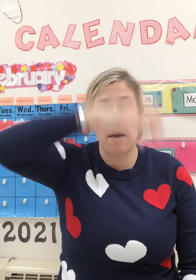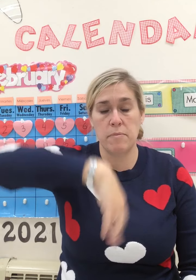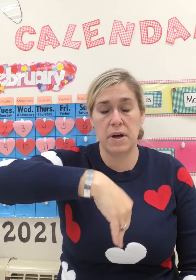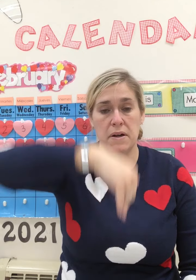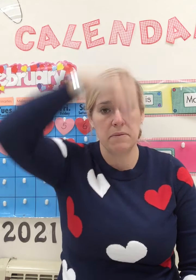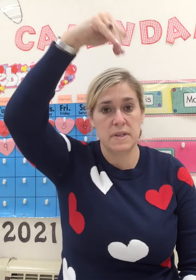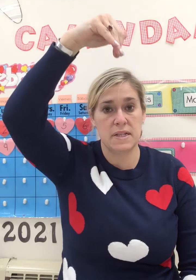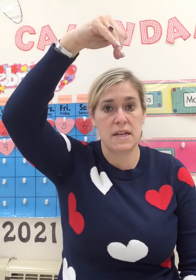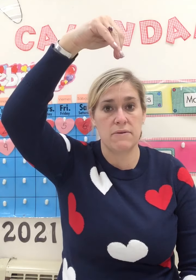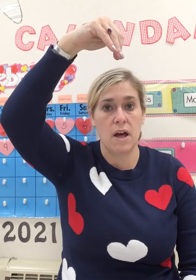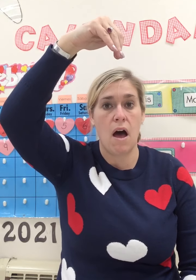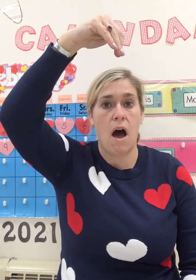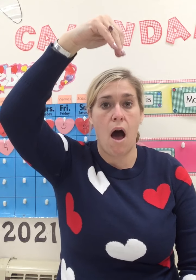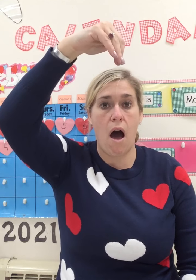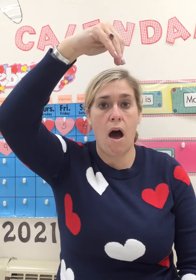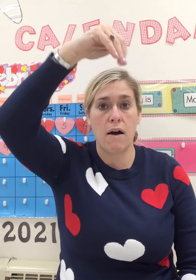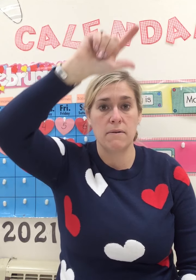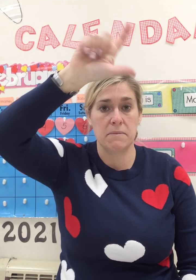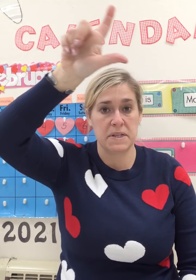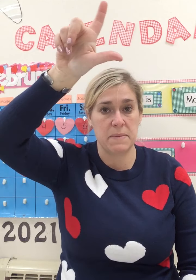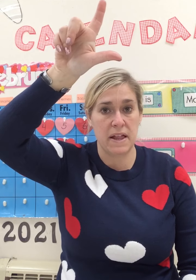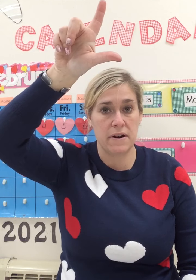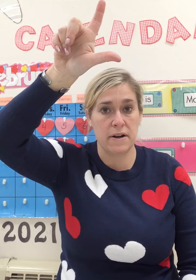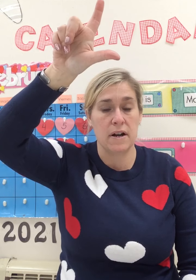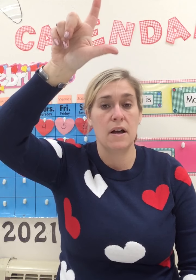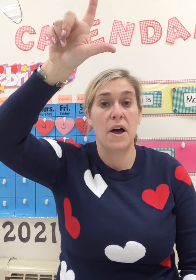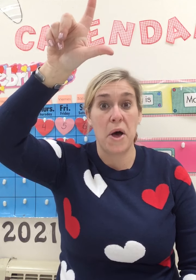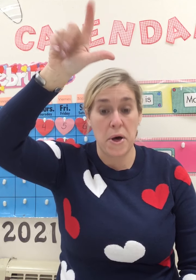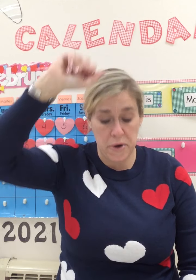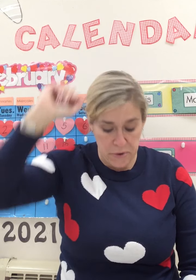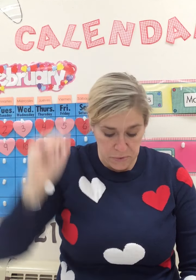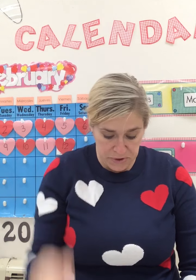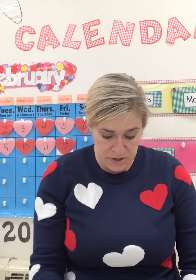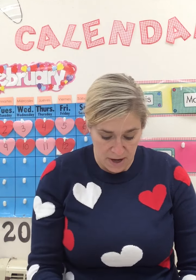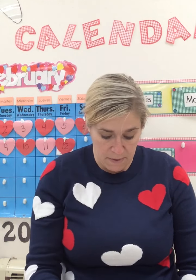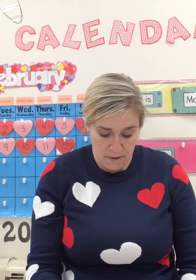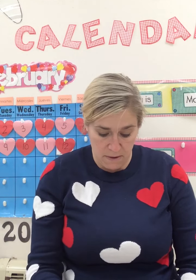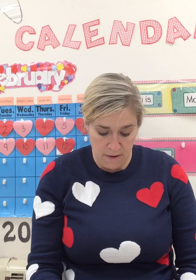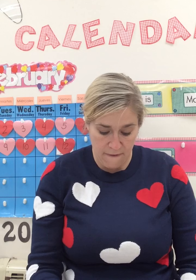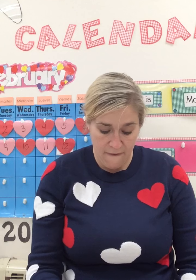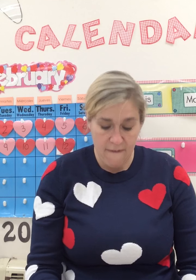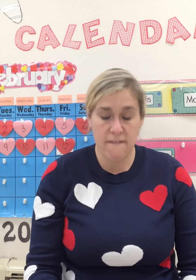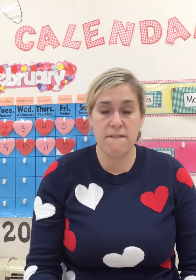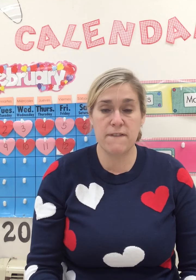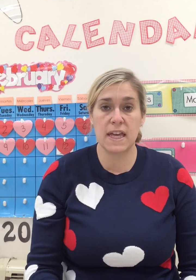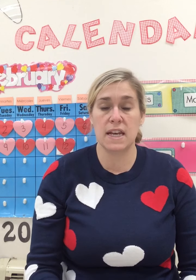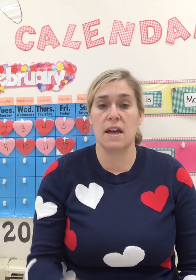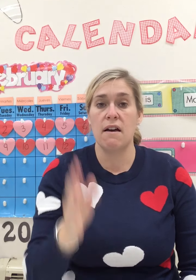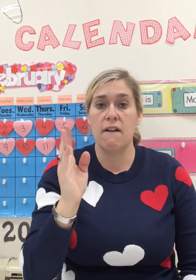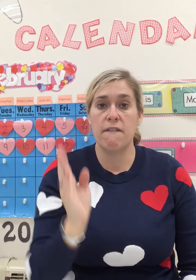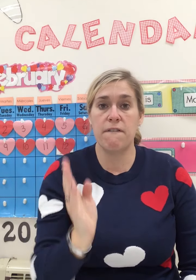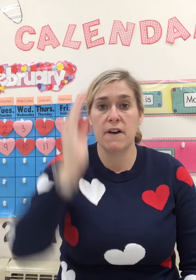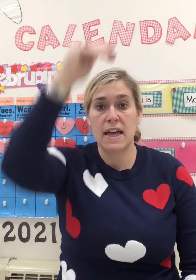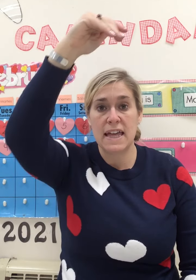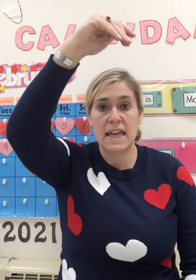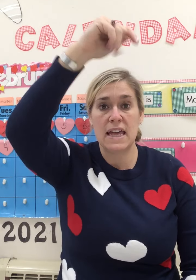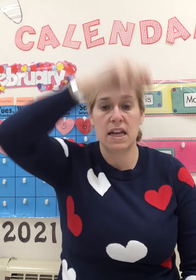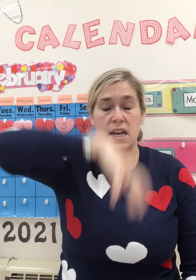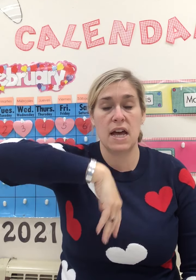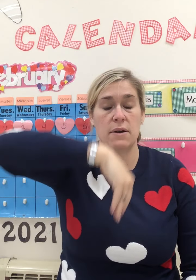H-op. What's the sound? Ah. What's my letter? Oh, good job. Fin. F-in.